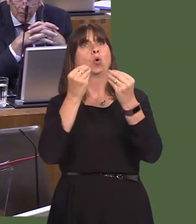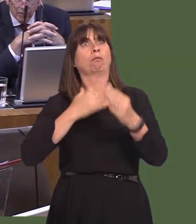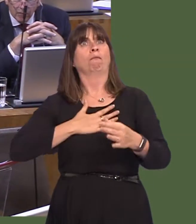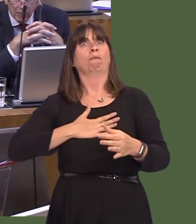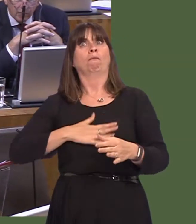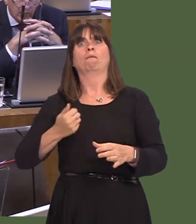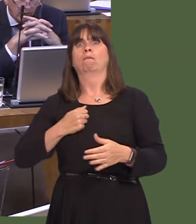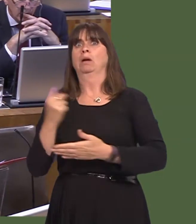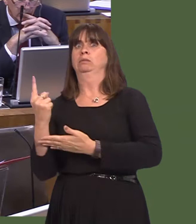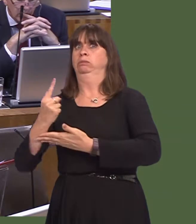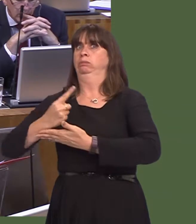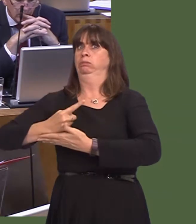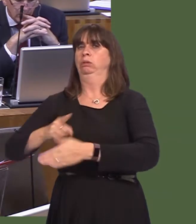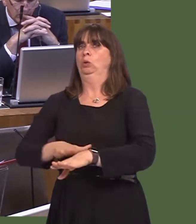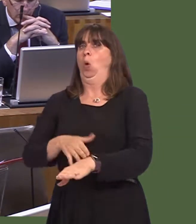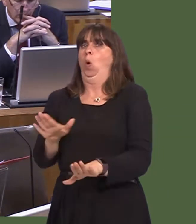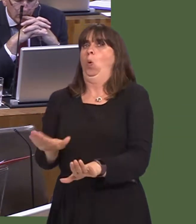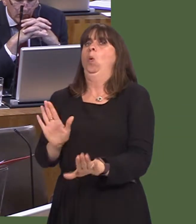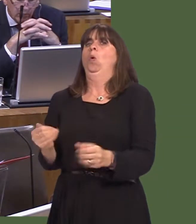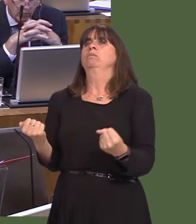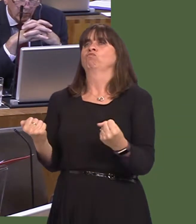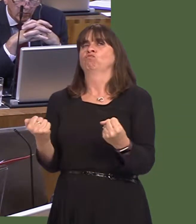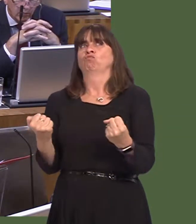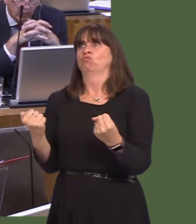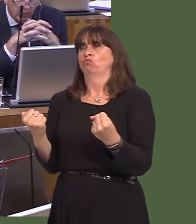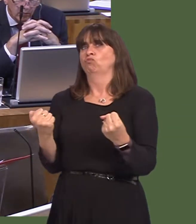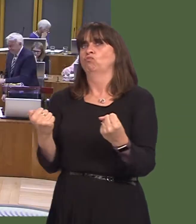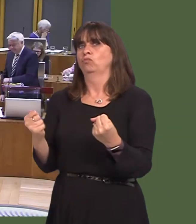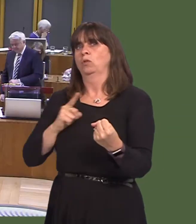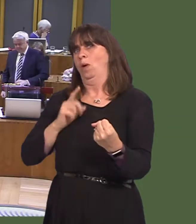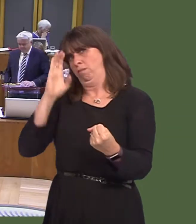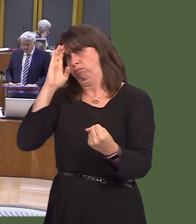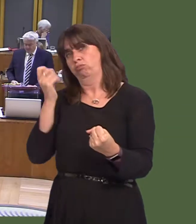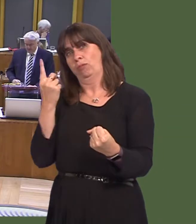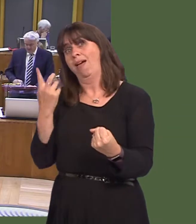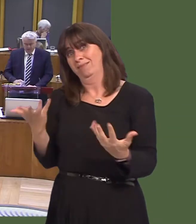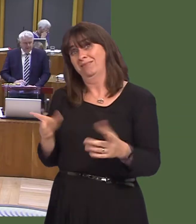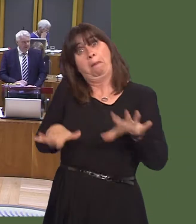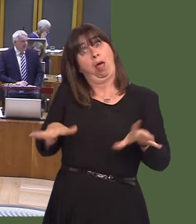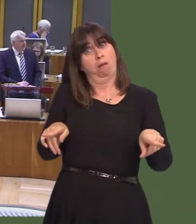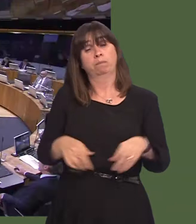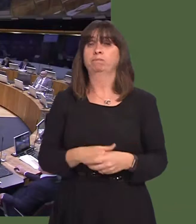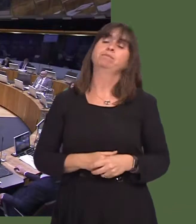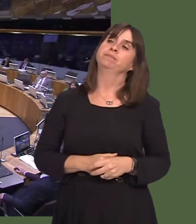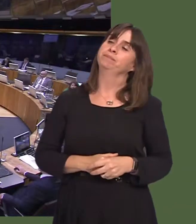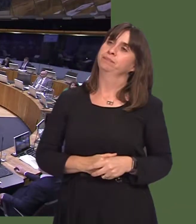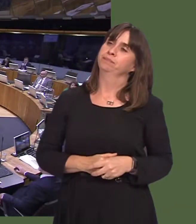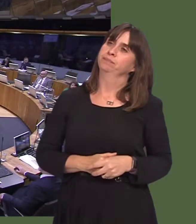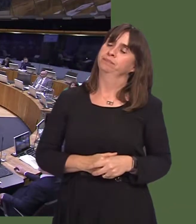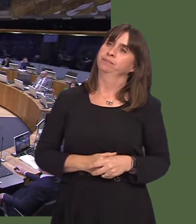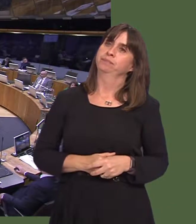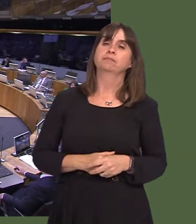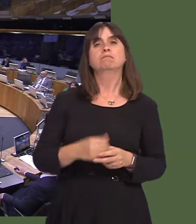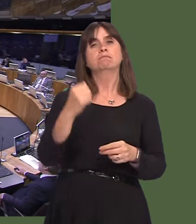of behaviour, then that's better than punishing them without addressing the root cause of that behaviour. Mohammed Ashkar. Presiding Officer,